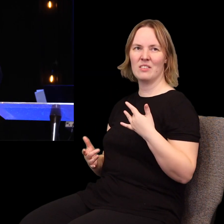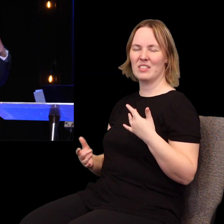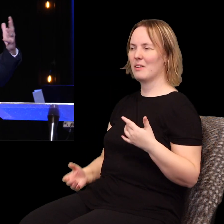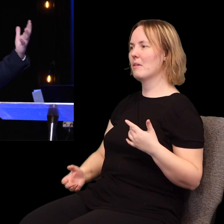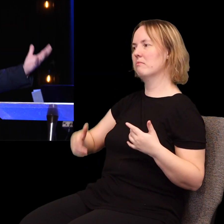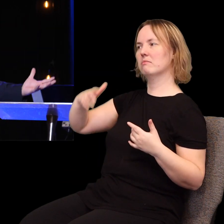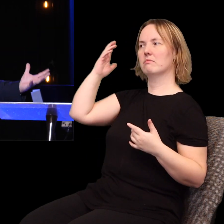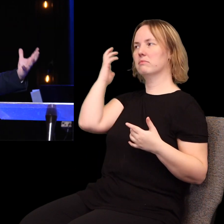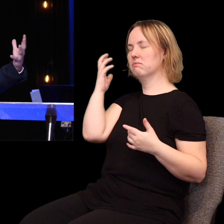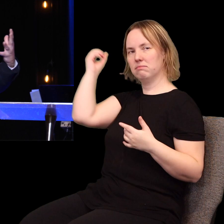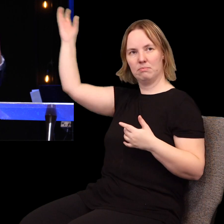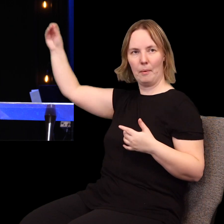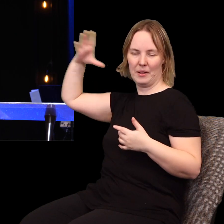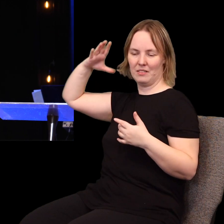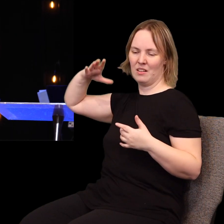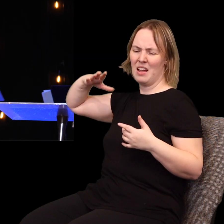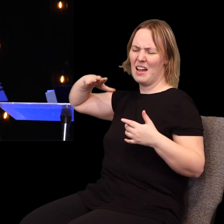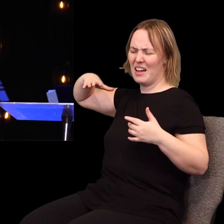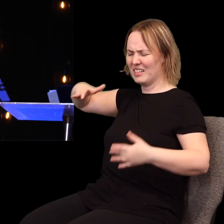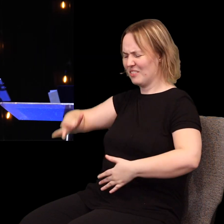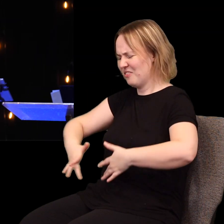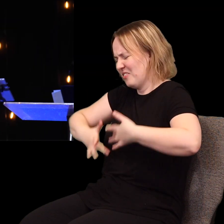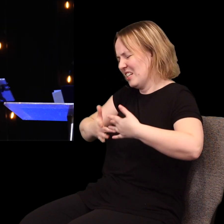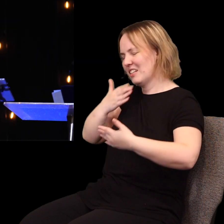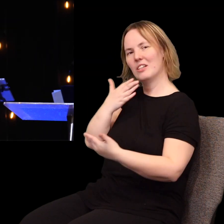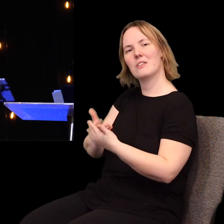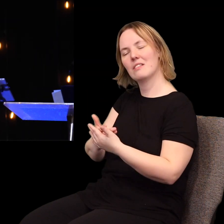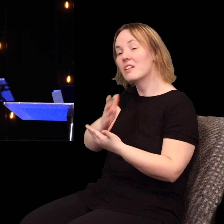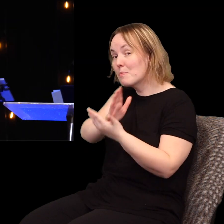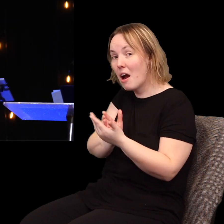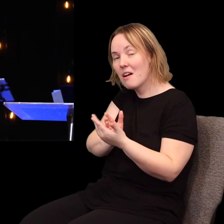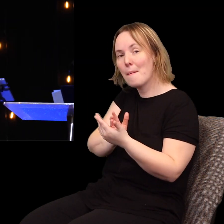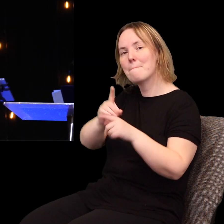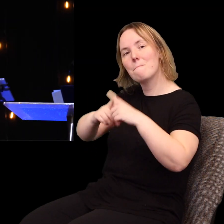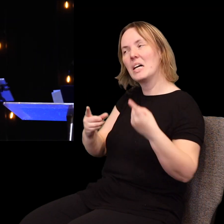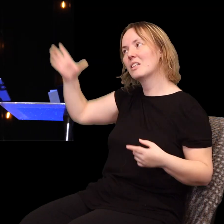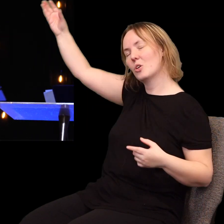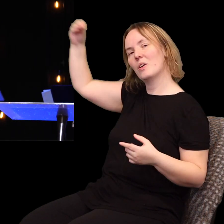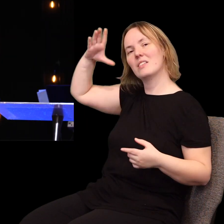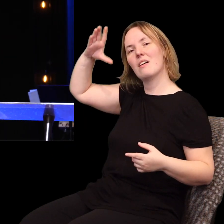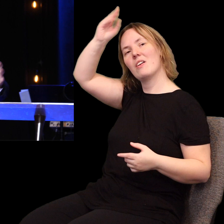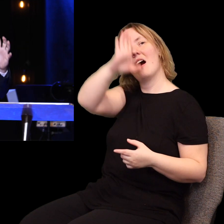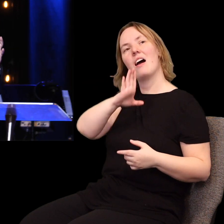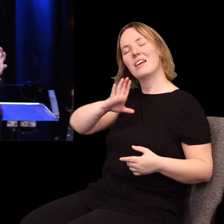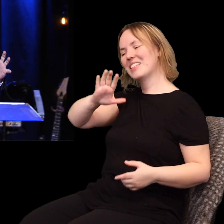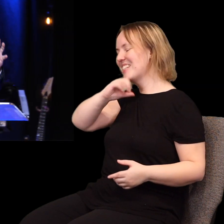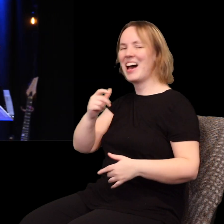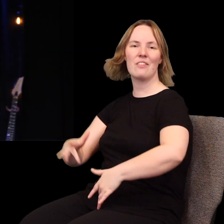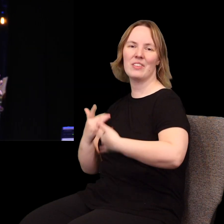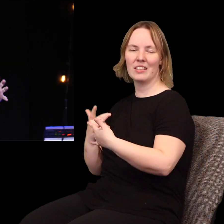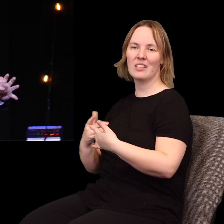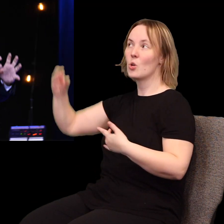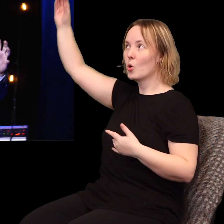talk about amazing grace, and we have this sense of just kind of goosebumps and feeling good, and that certainly is part of it. But the grace of God is not